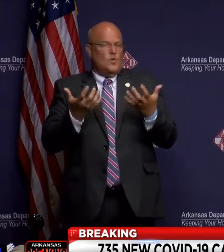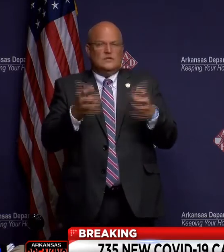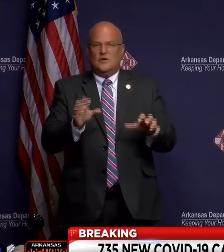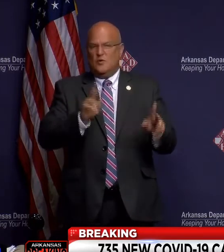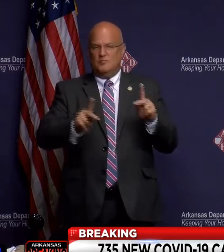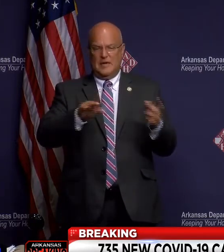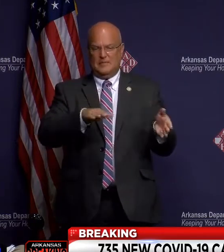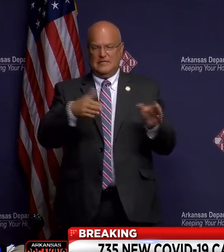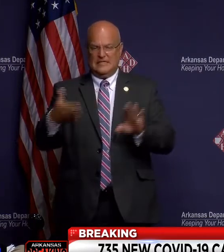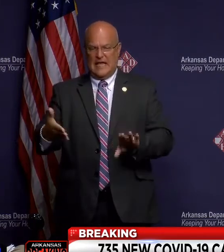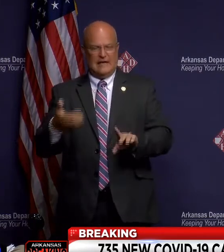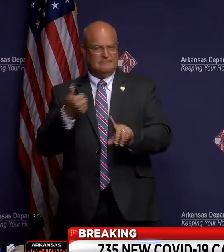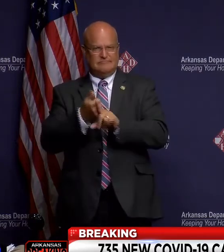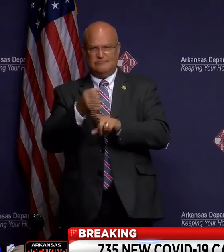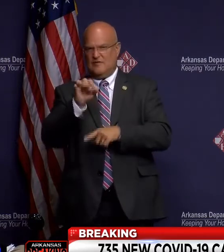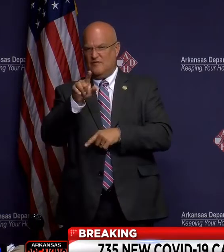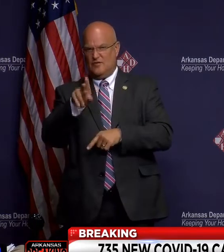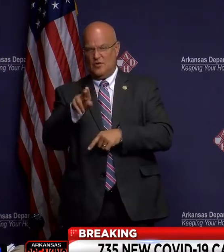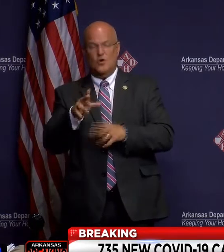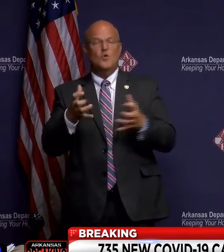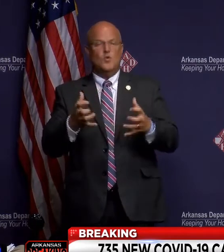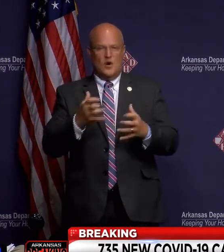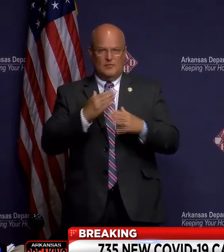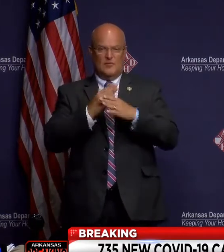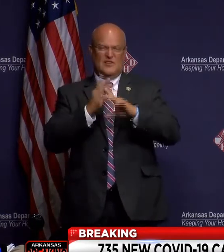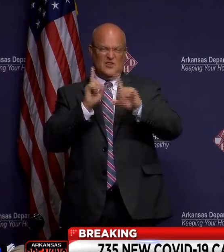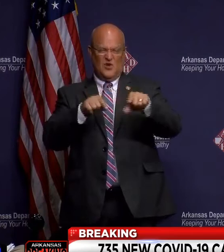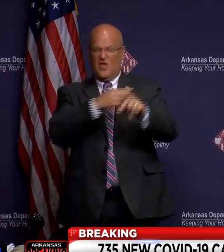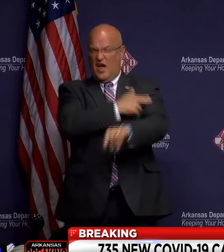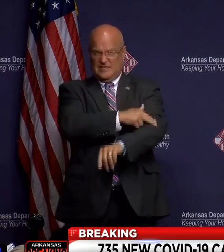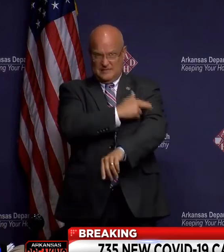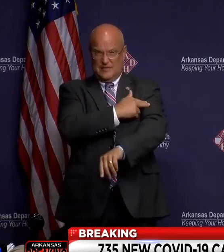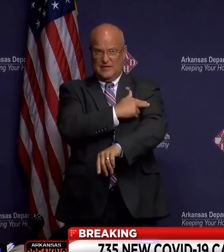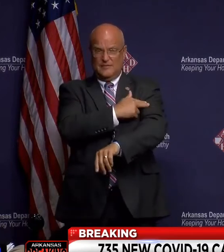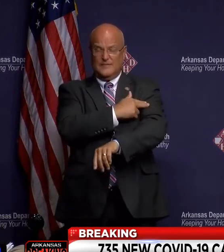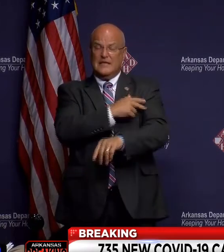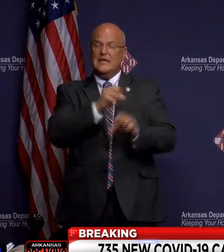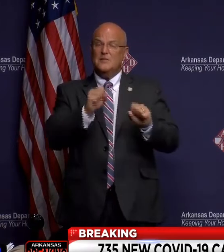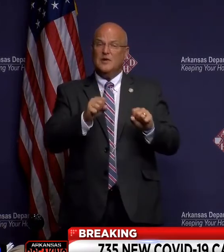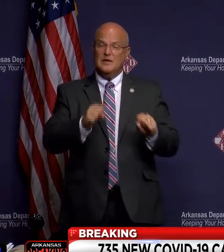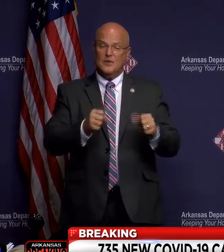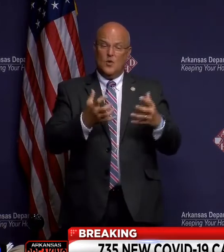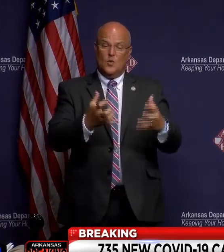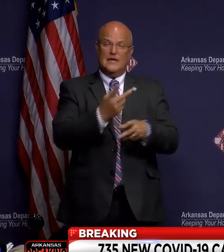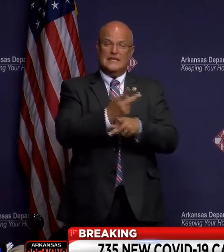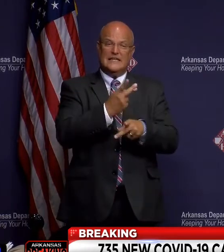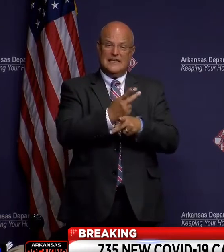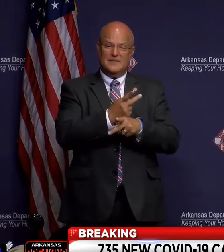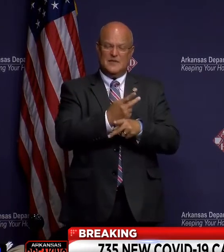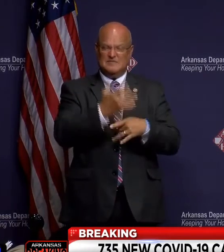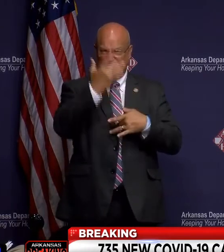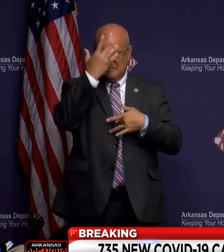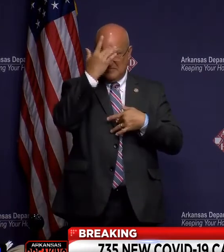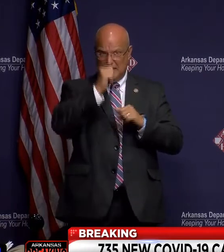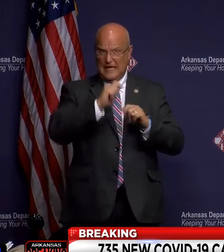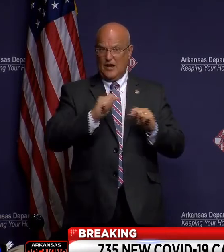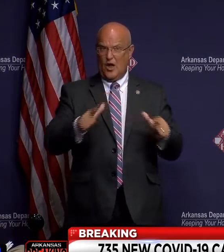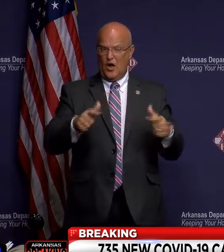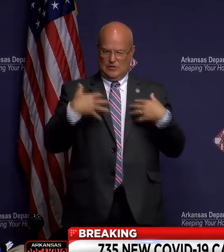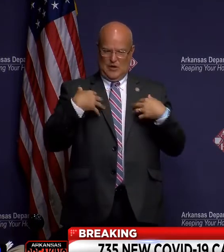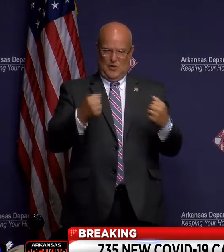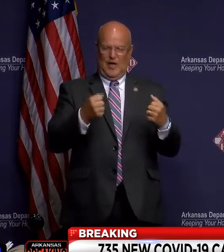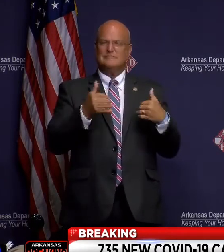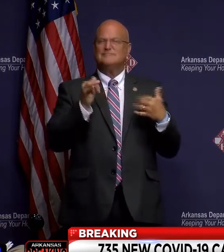dying from the flu. We want to prevent them from having to go to the hospital. And if possible, we'd like to keep them from getting it at all.